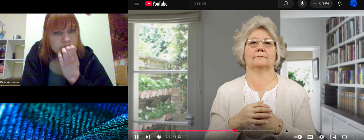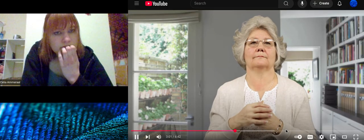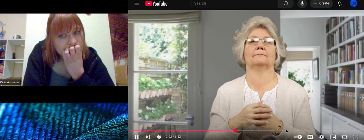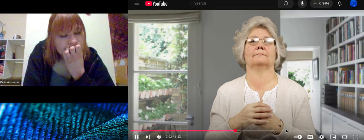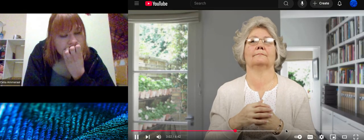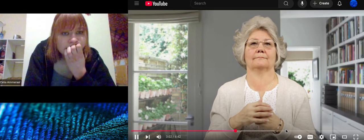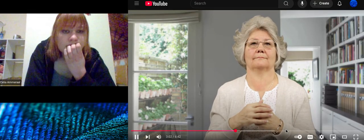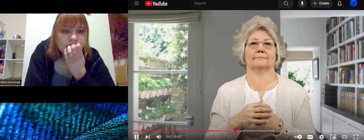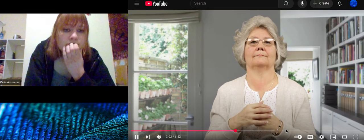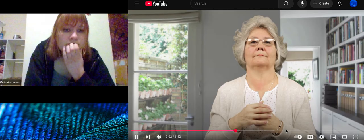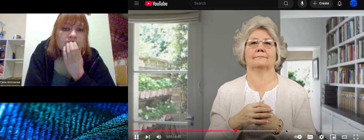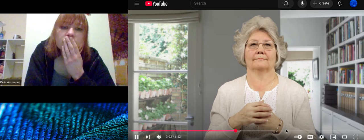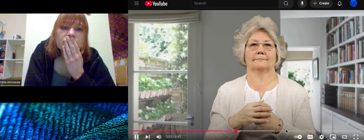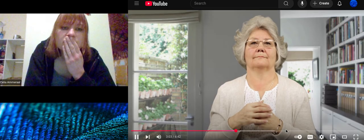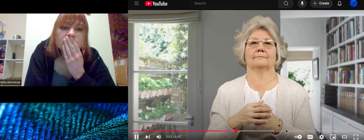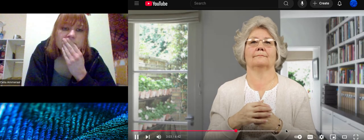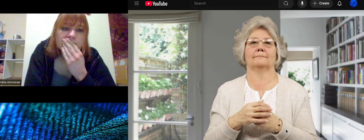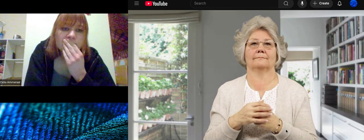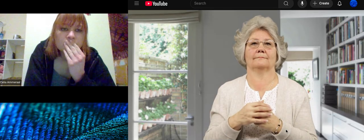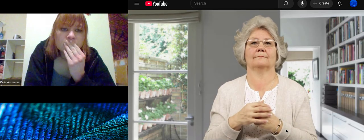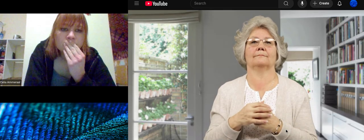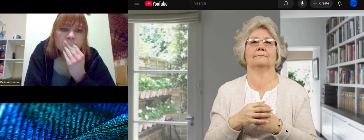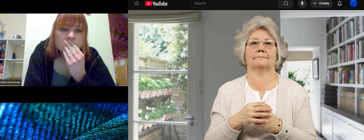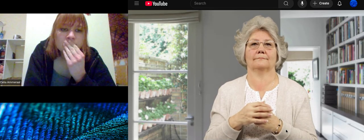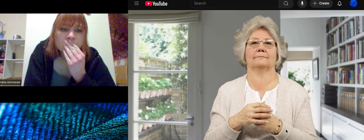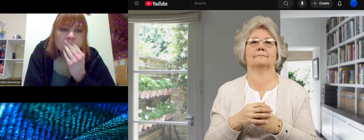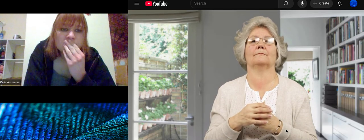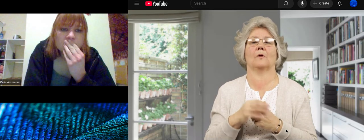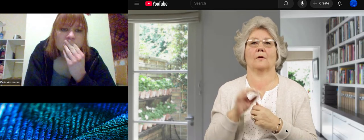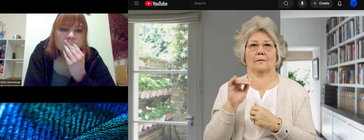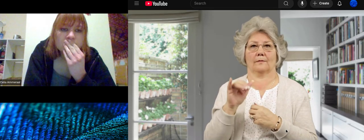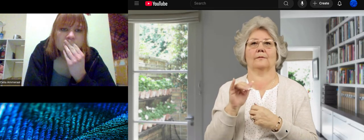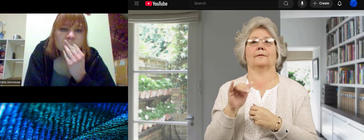Decrease into 7.2.